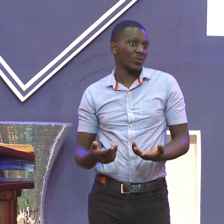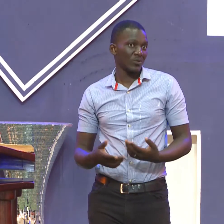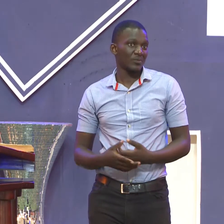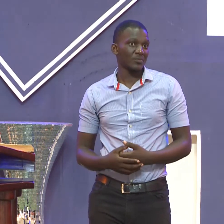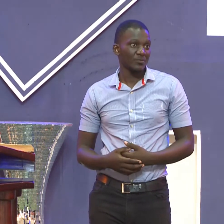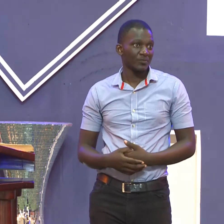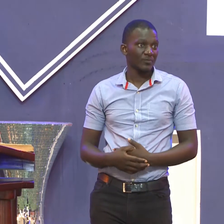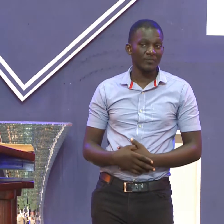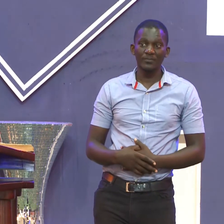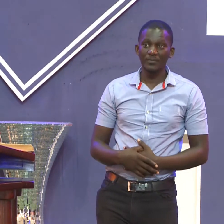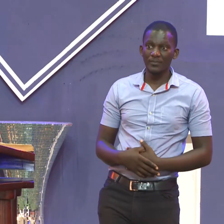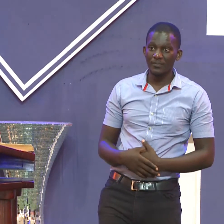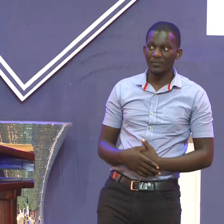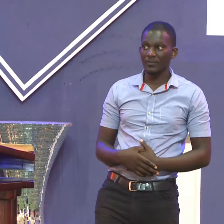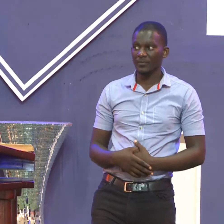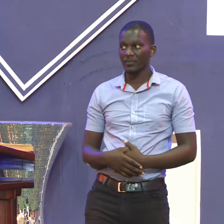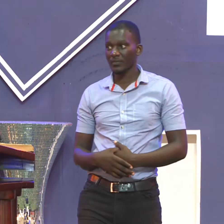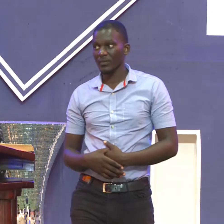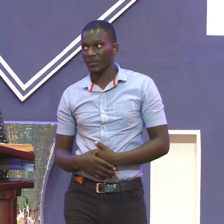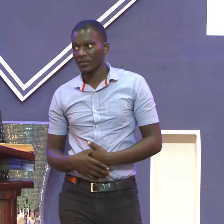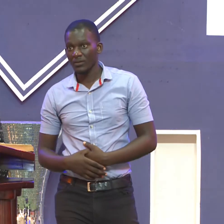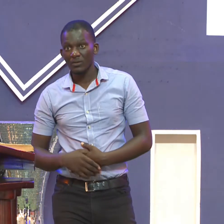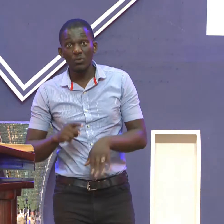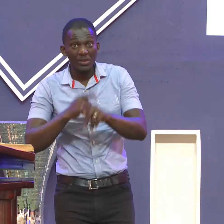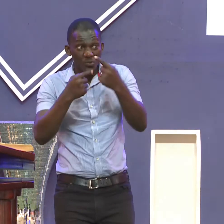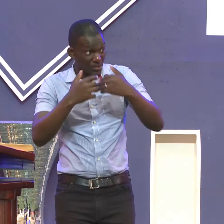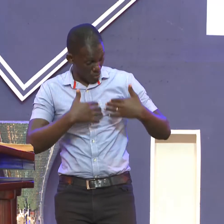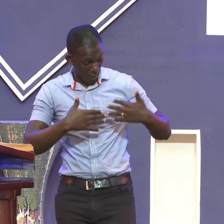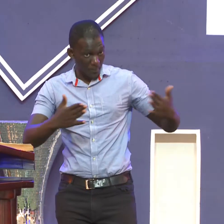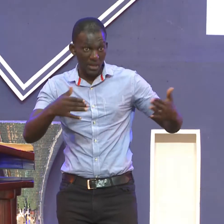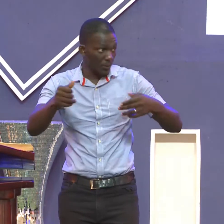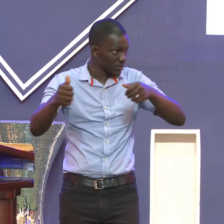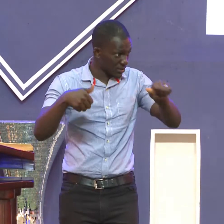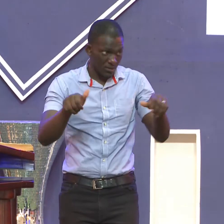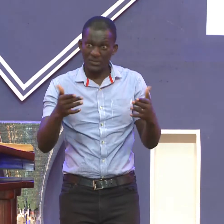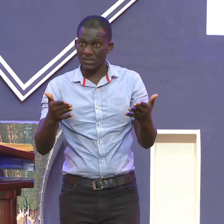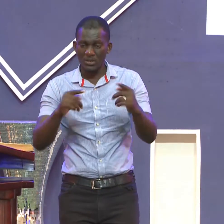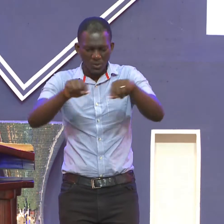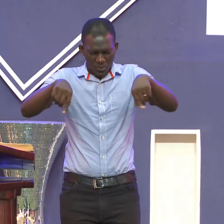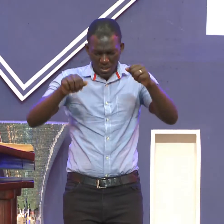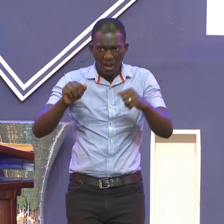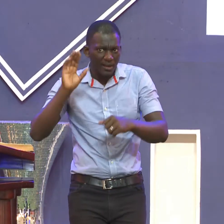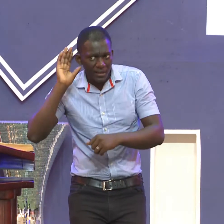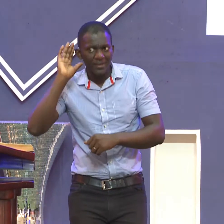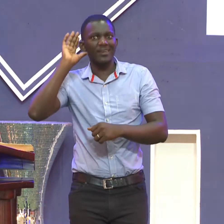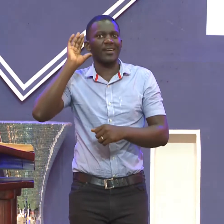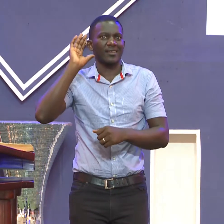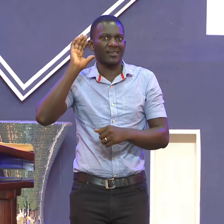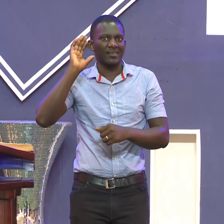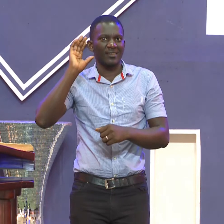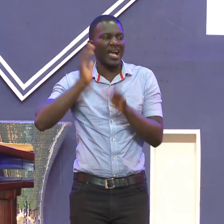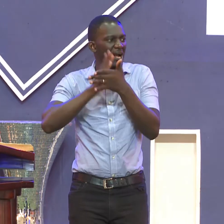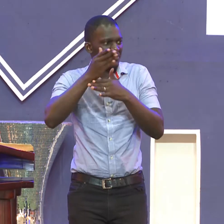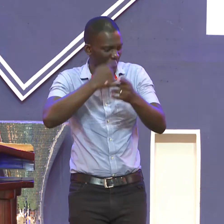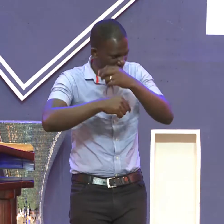Simon Peter through crowing. Kati wetuba tweguddewo. So if we have opened ourselves, tusobola okuwulira. We can hear. Ne tuteeka